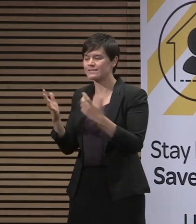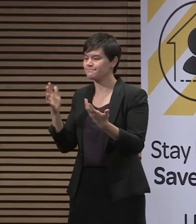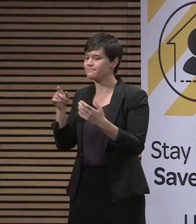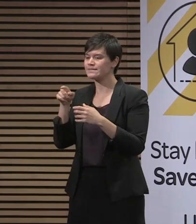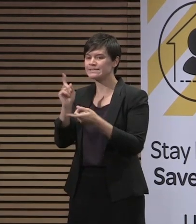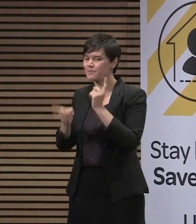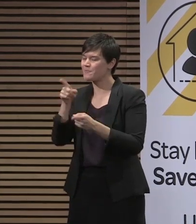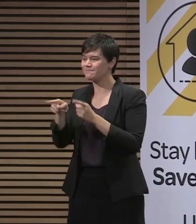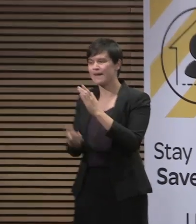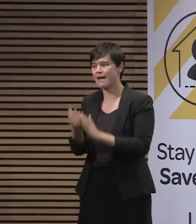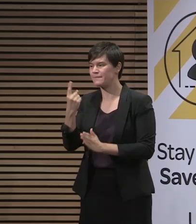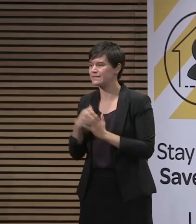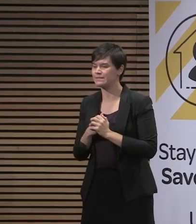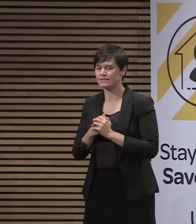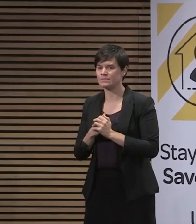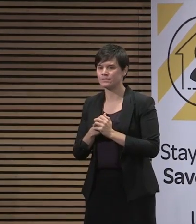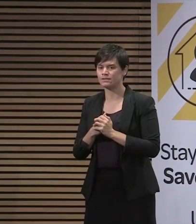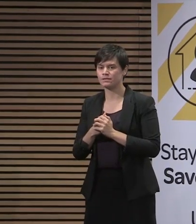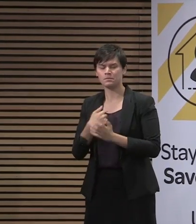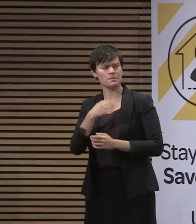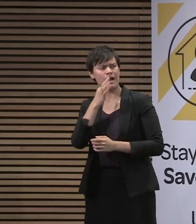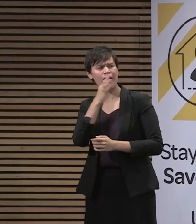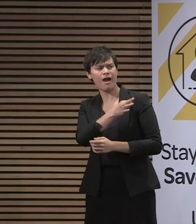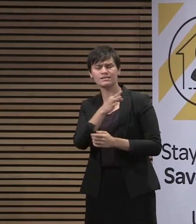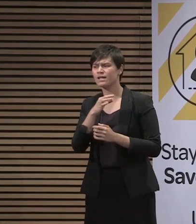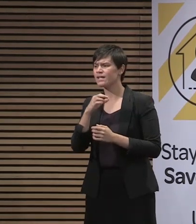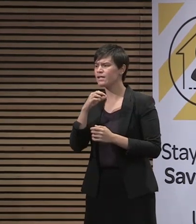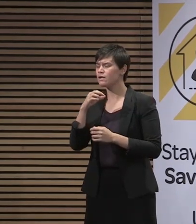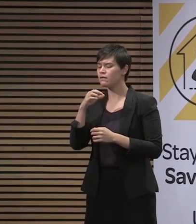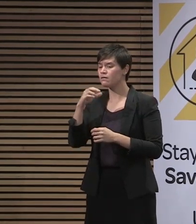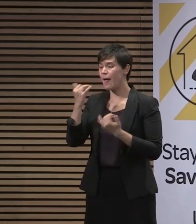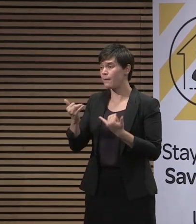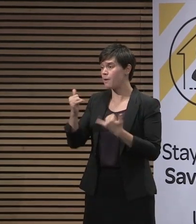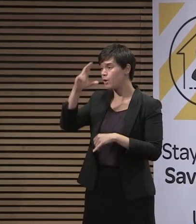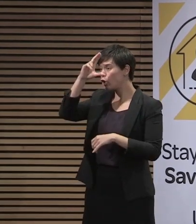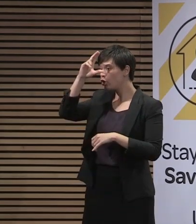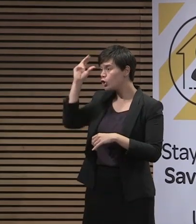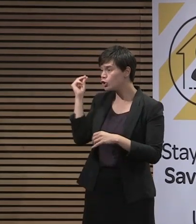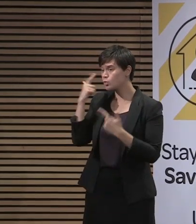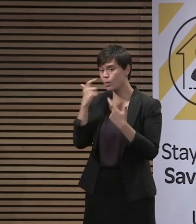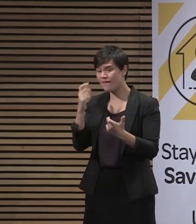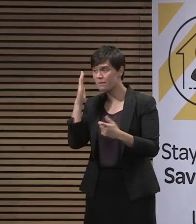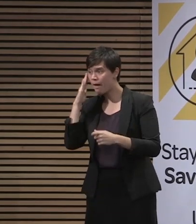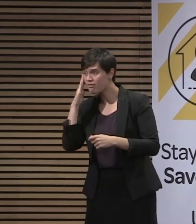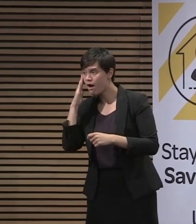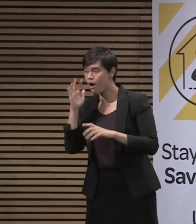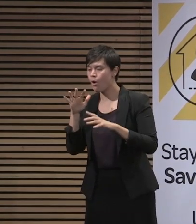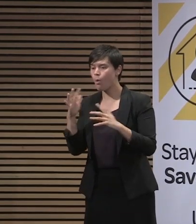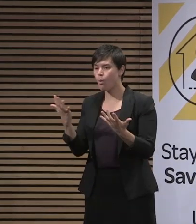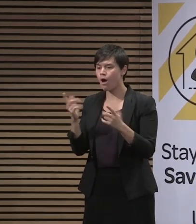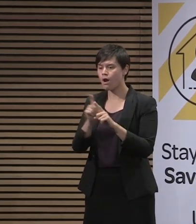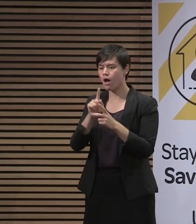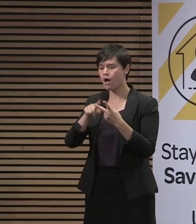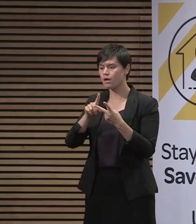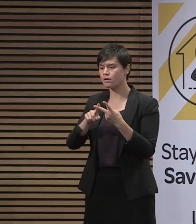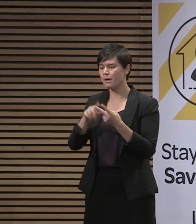on that. Also alleviate some of the pressure on the nurses and midwives who are caring for those mothers because they have a support person or companion